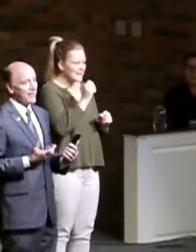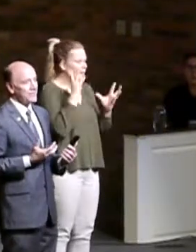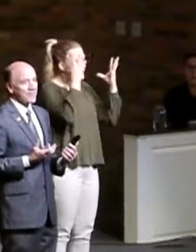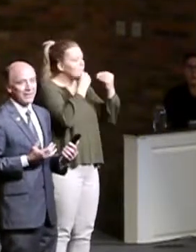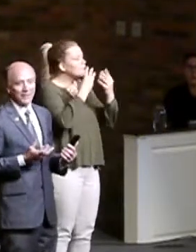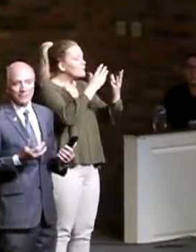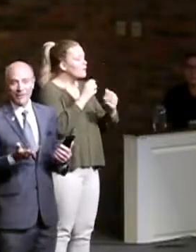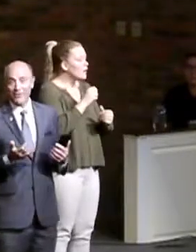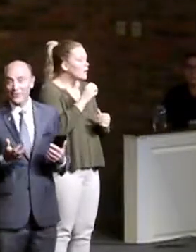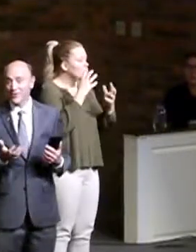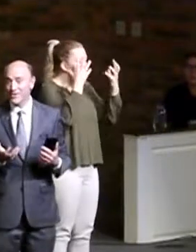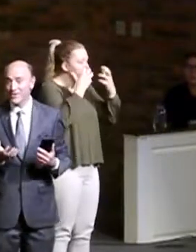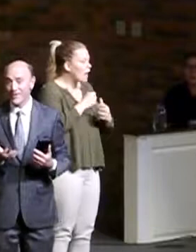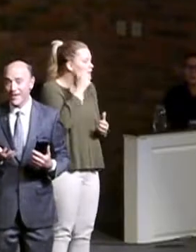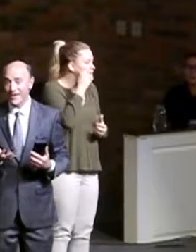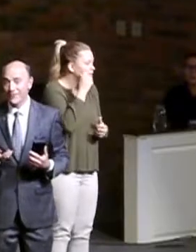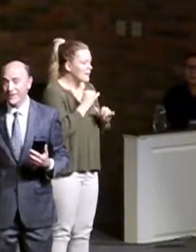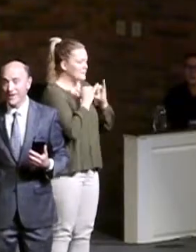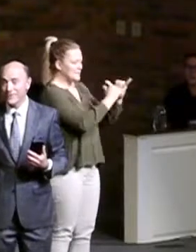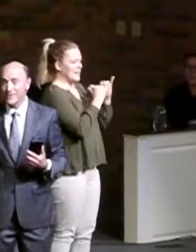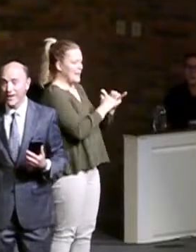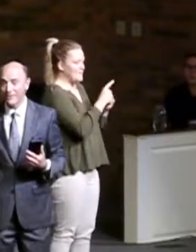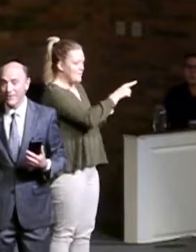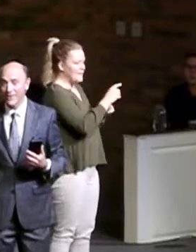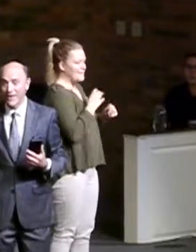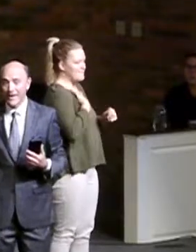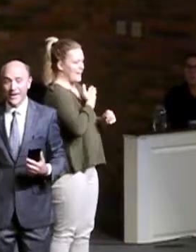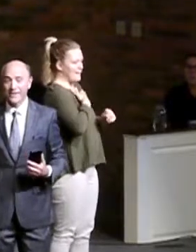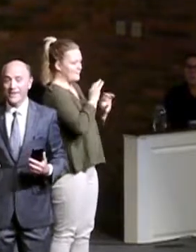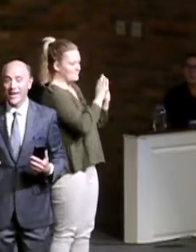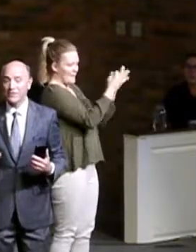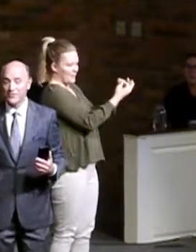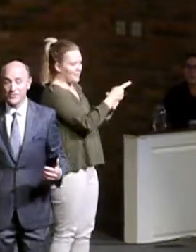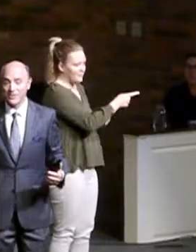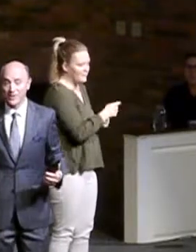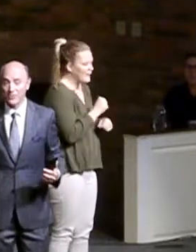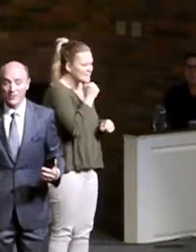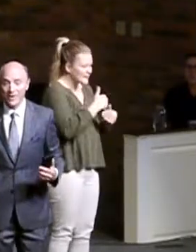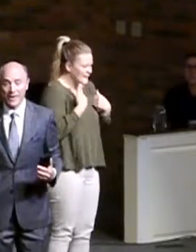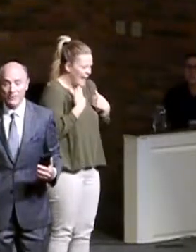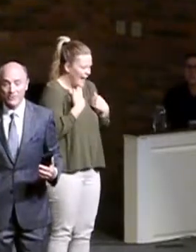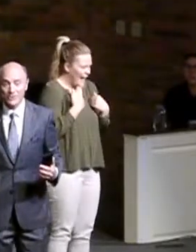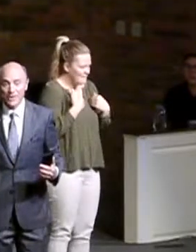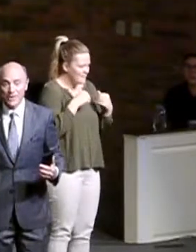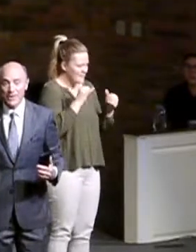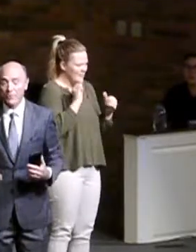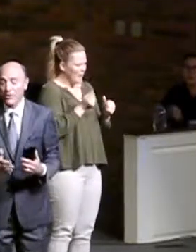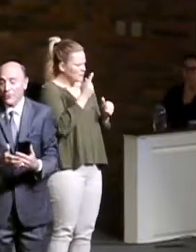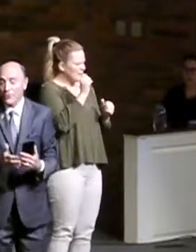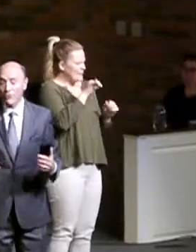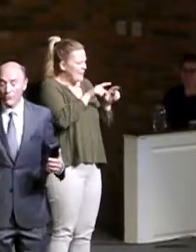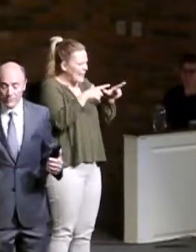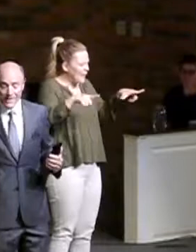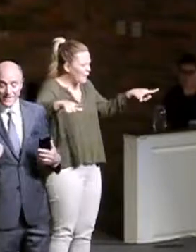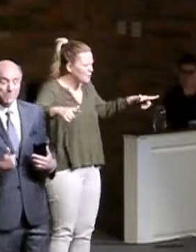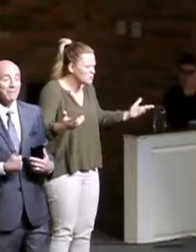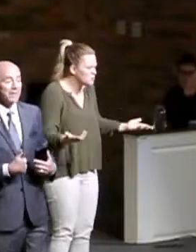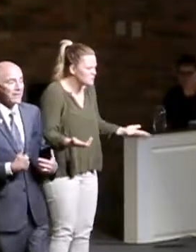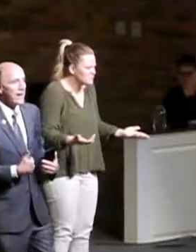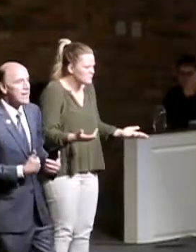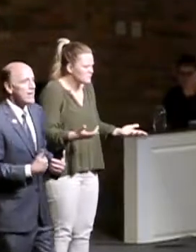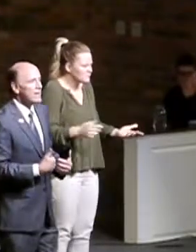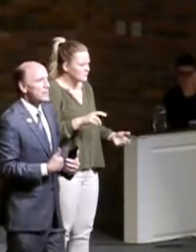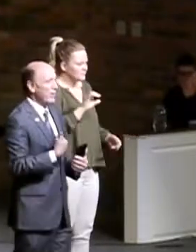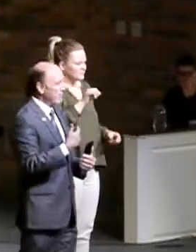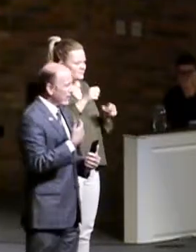skin that was the color of café con leche that he had every day of his life. I didn't have his facility with the language. Y por eso todos los días de mi